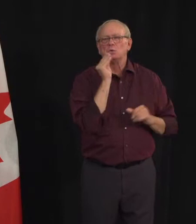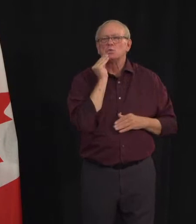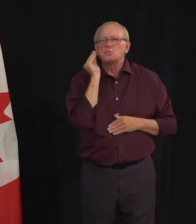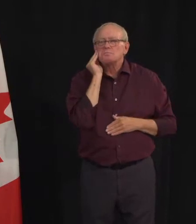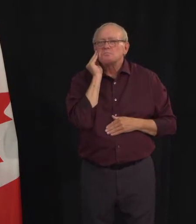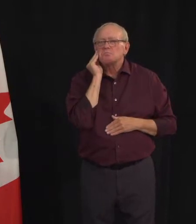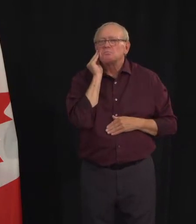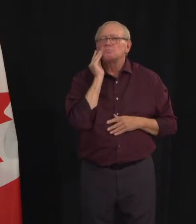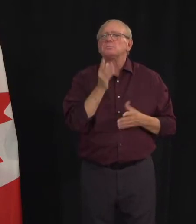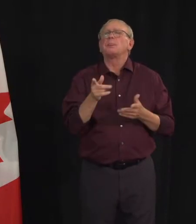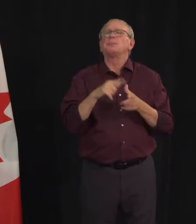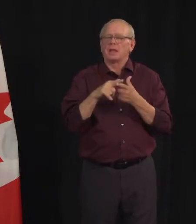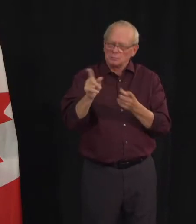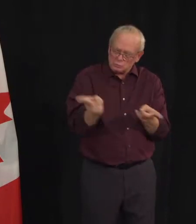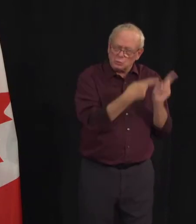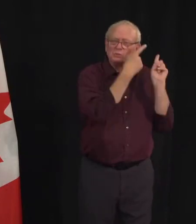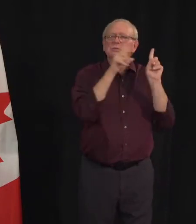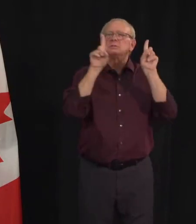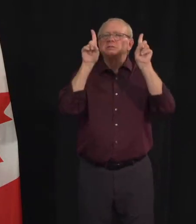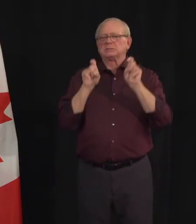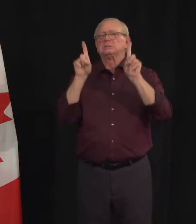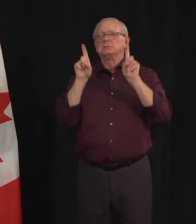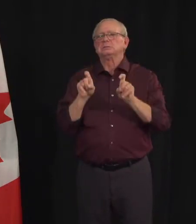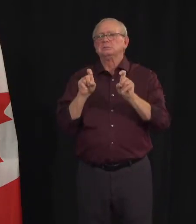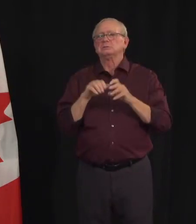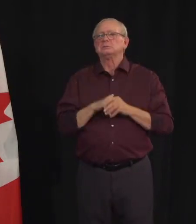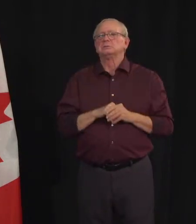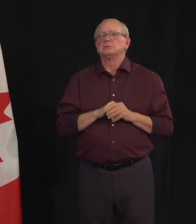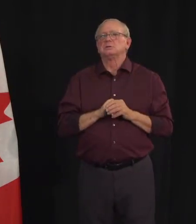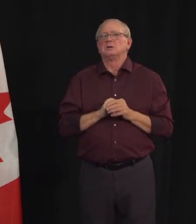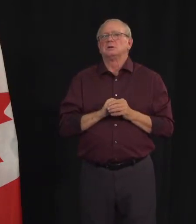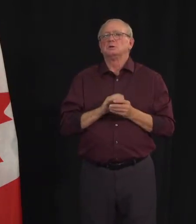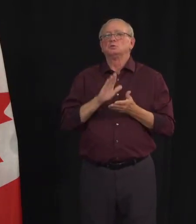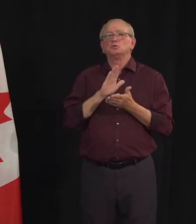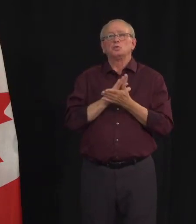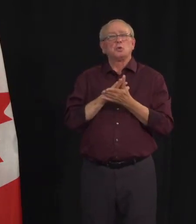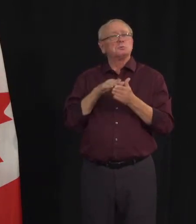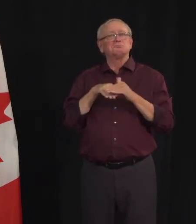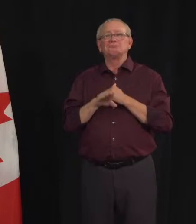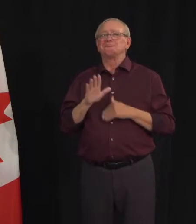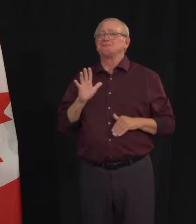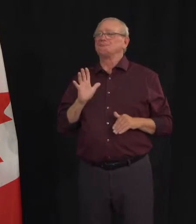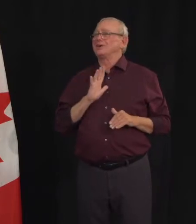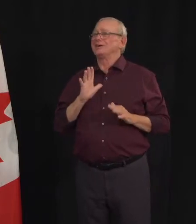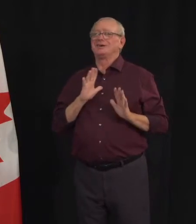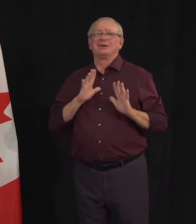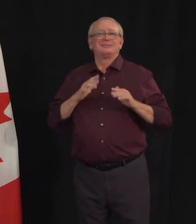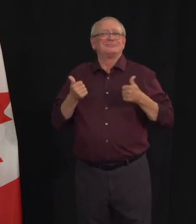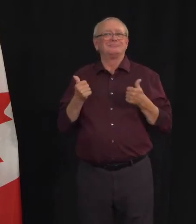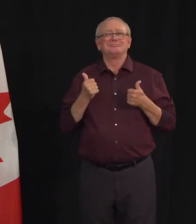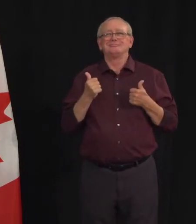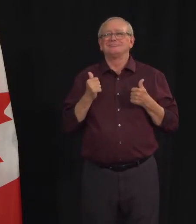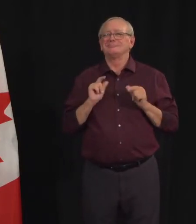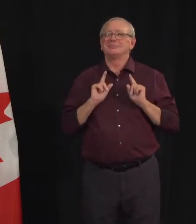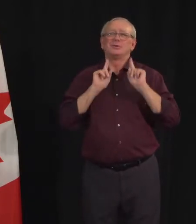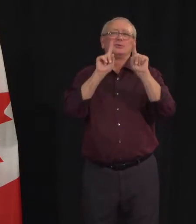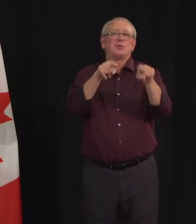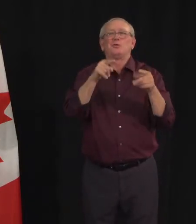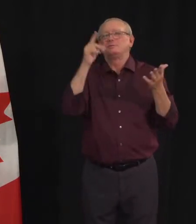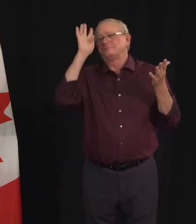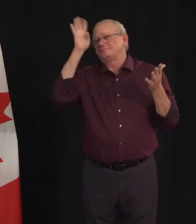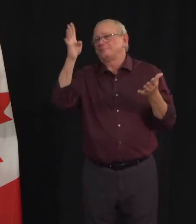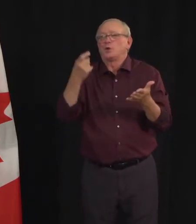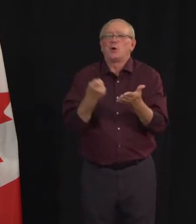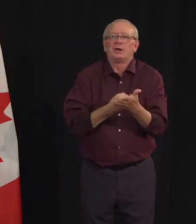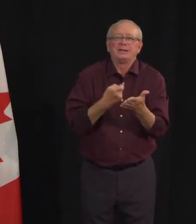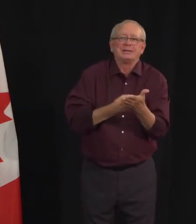testing. And if they are going from school to hockey practice or to one of those other cohorts, parents ideally